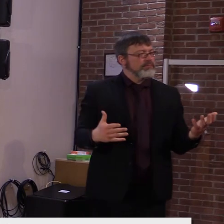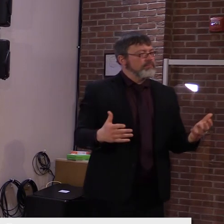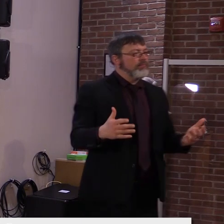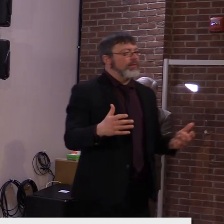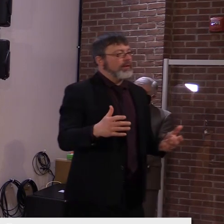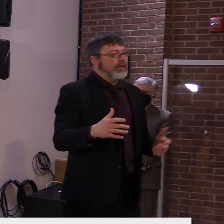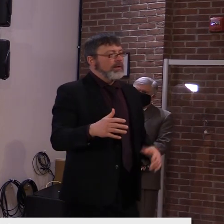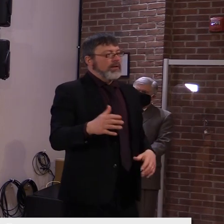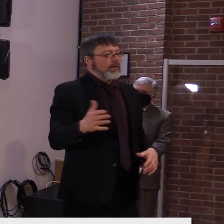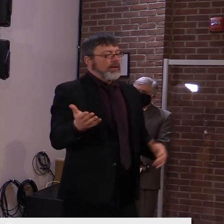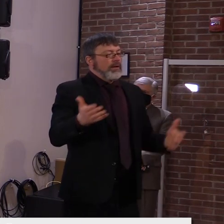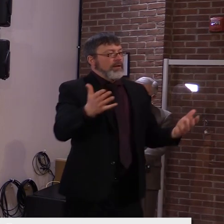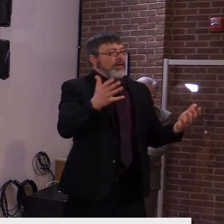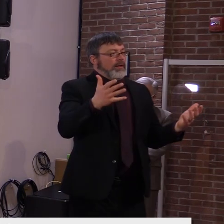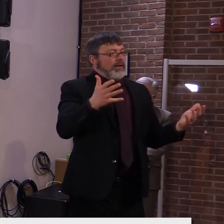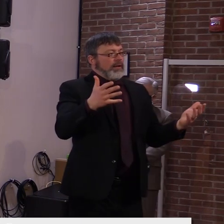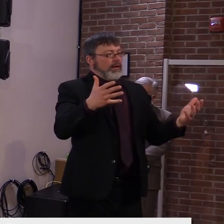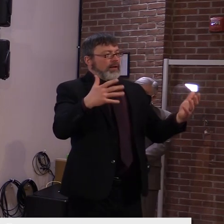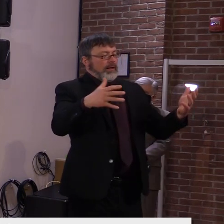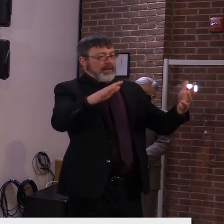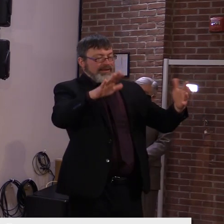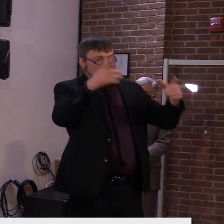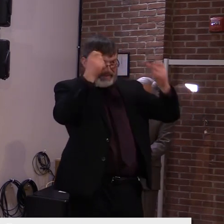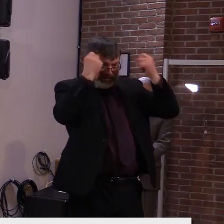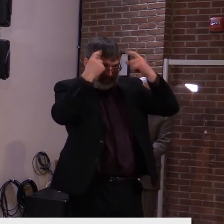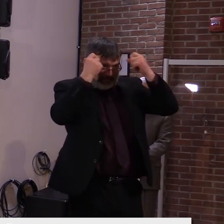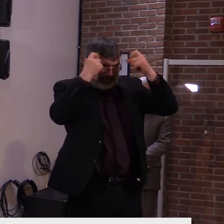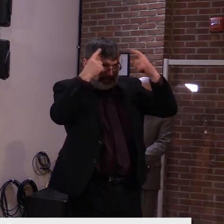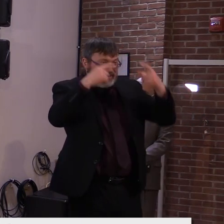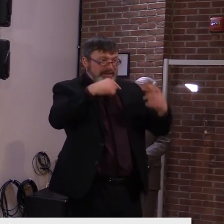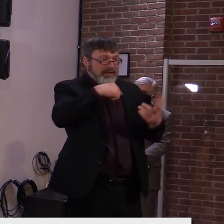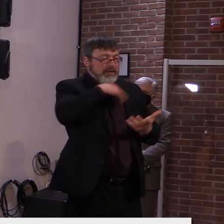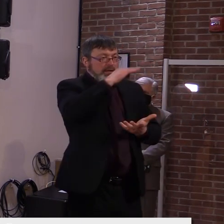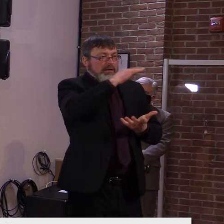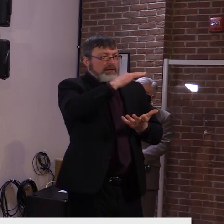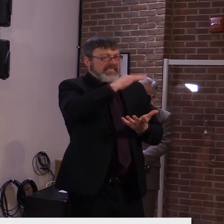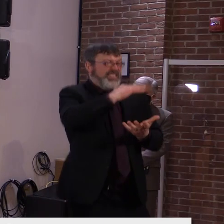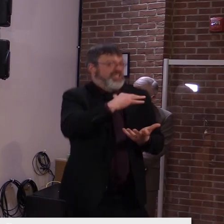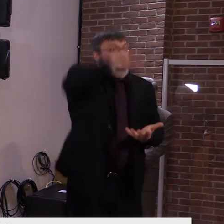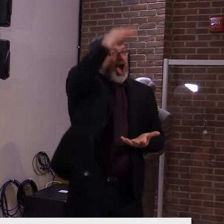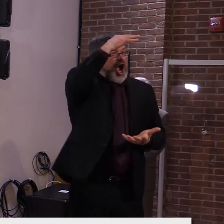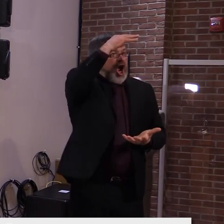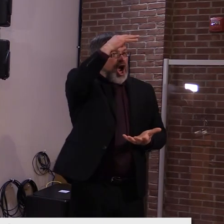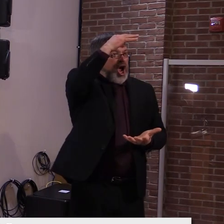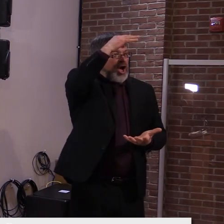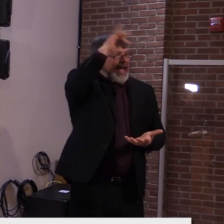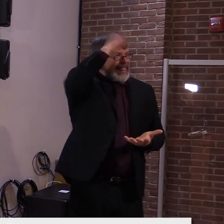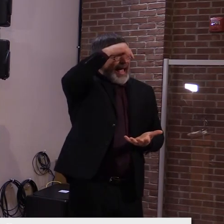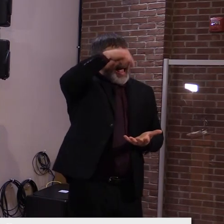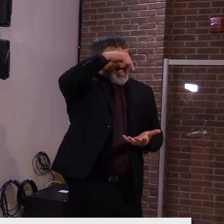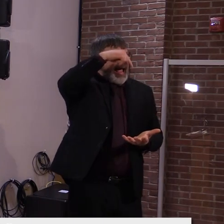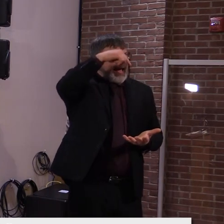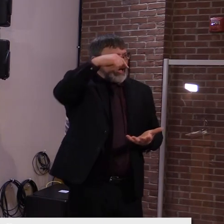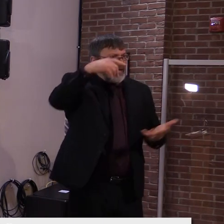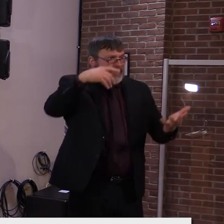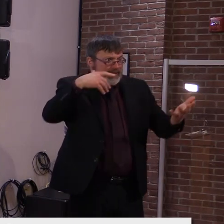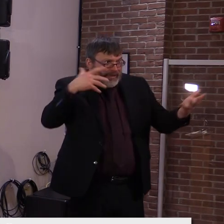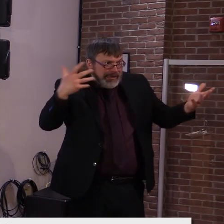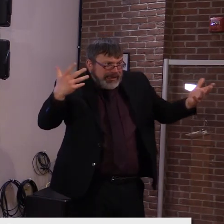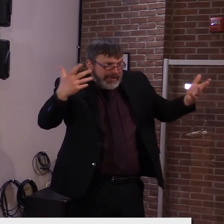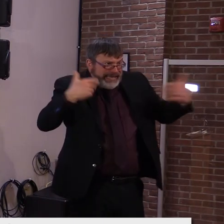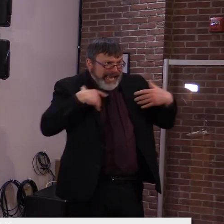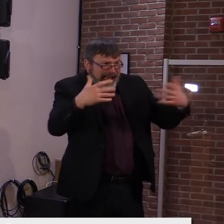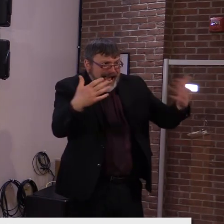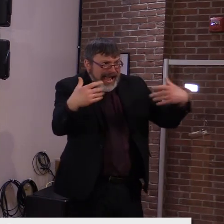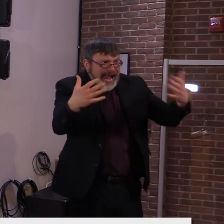anticipating. So again, somebody has to make the first move. We think it's in the best interest of kids. I believe most of the staff,